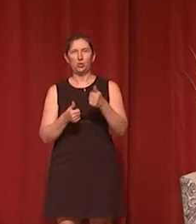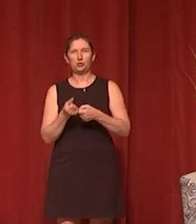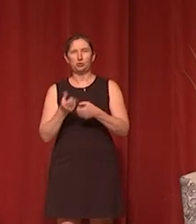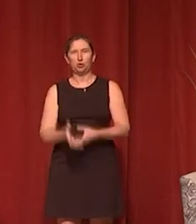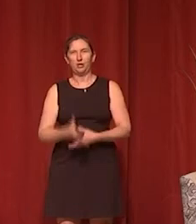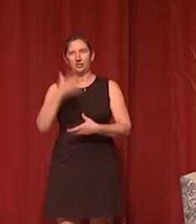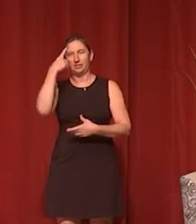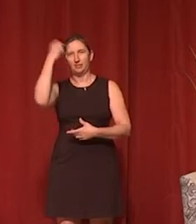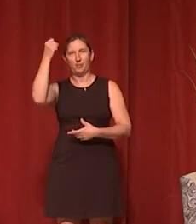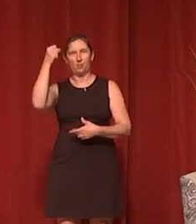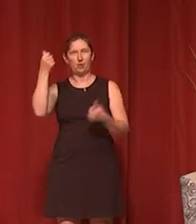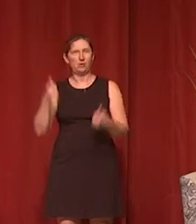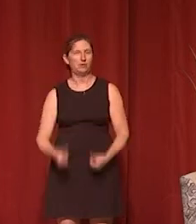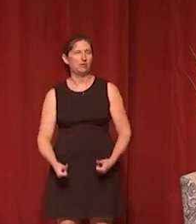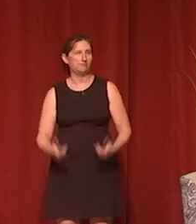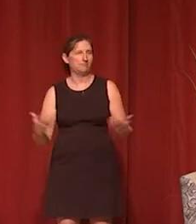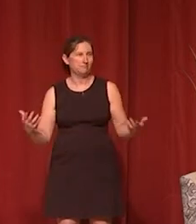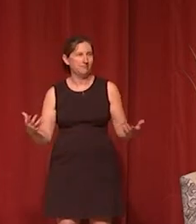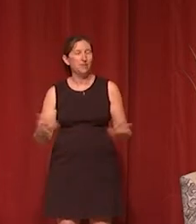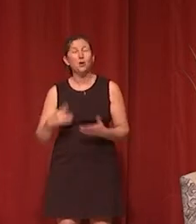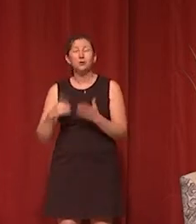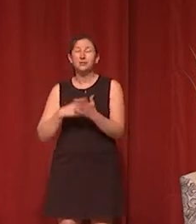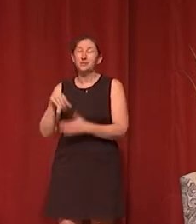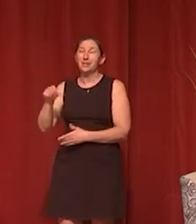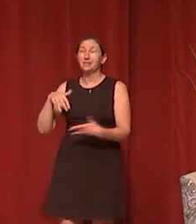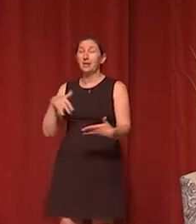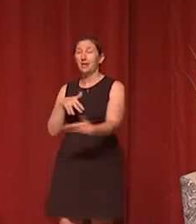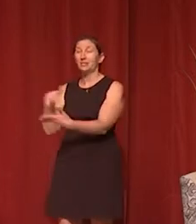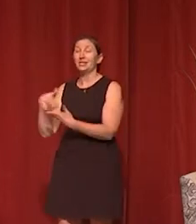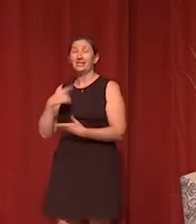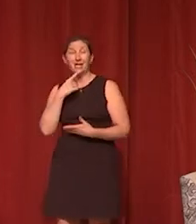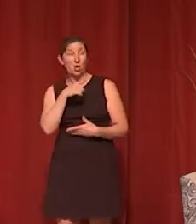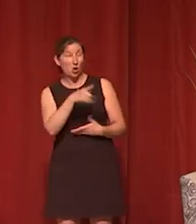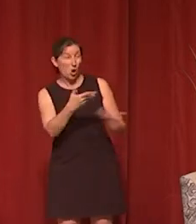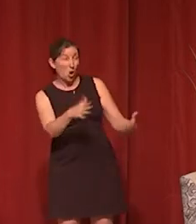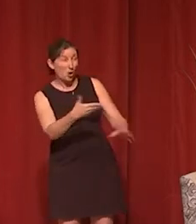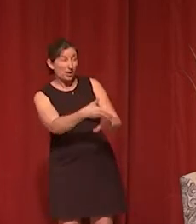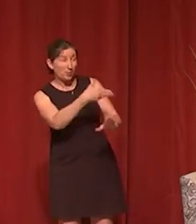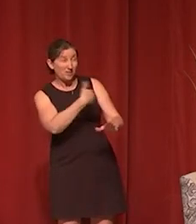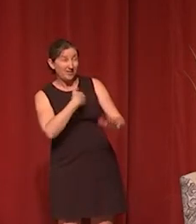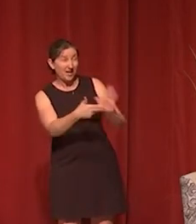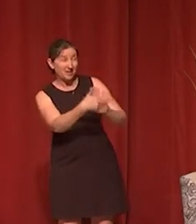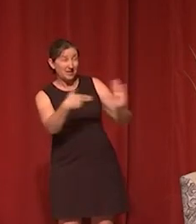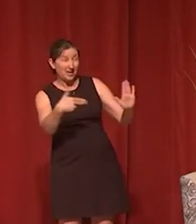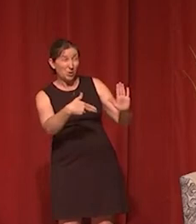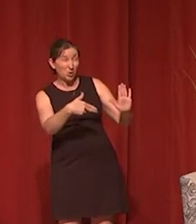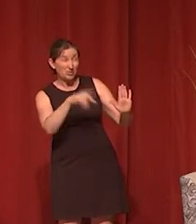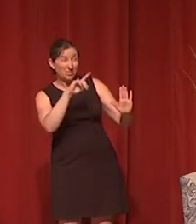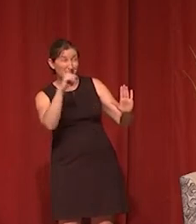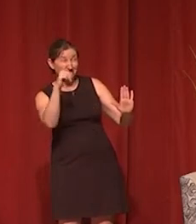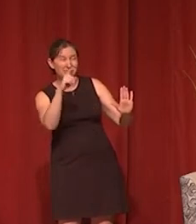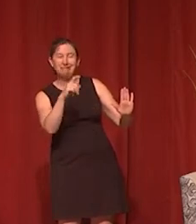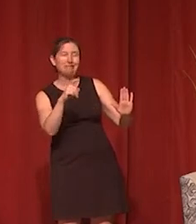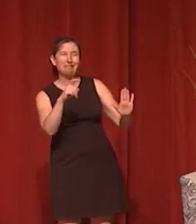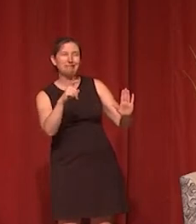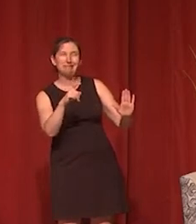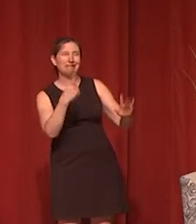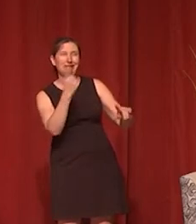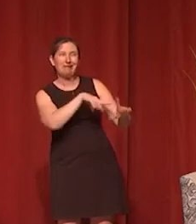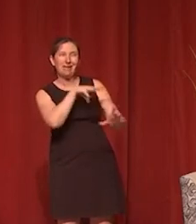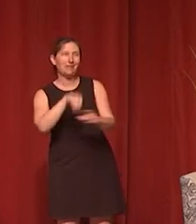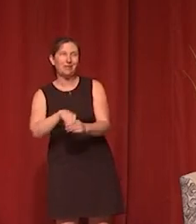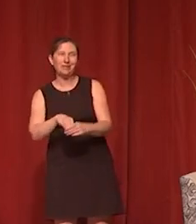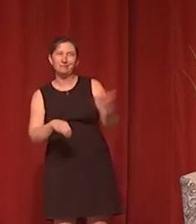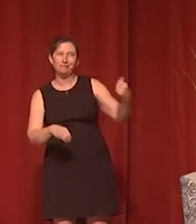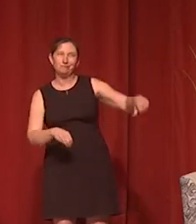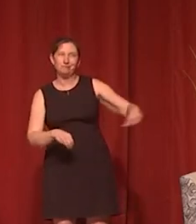some people who are excluded from studies. So they're trying to open it up so more people with different conditions can be a